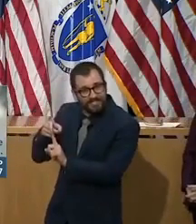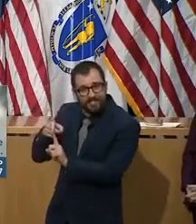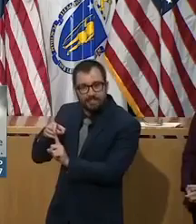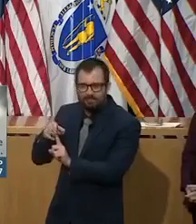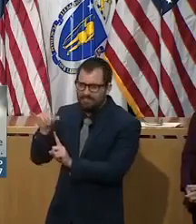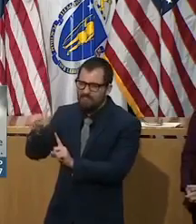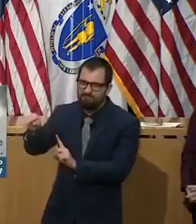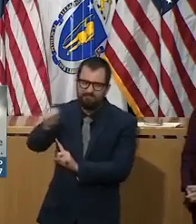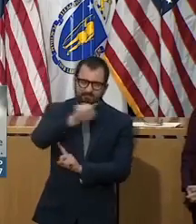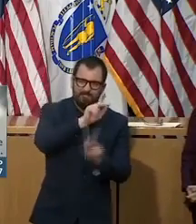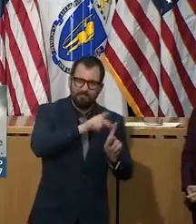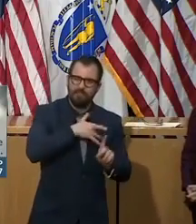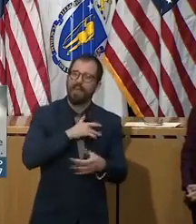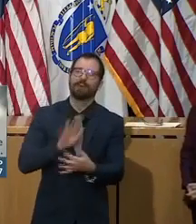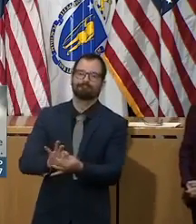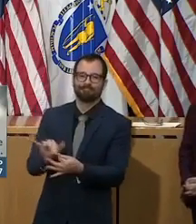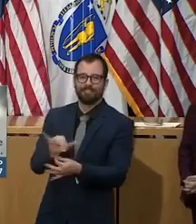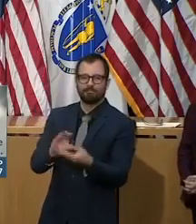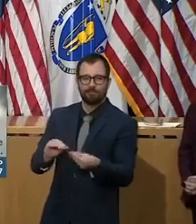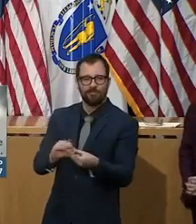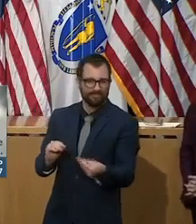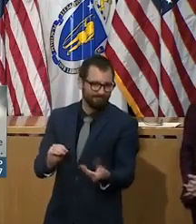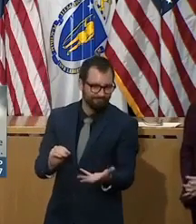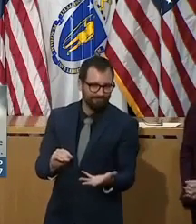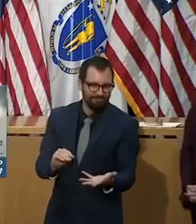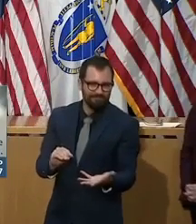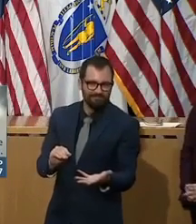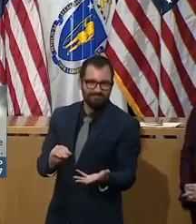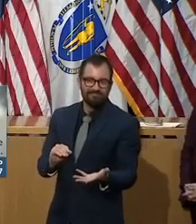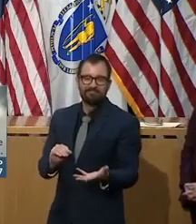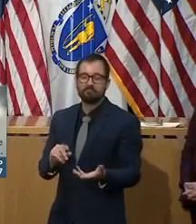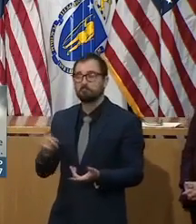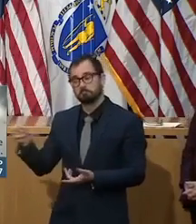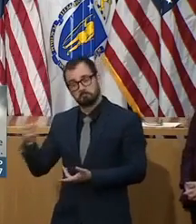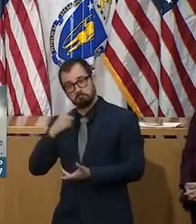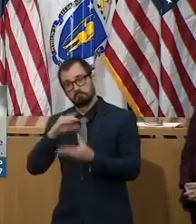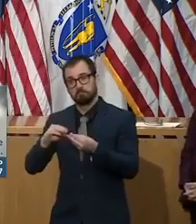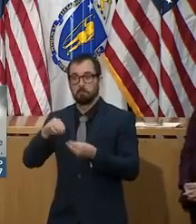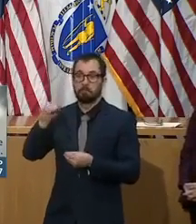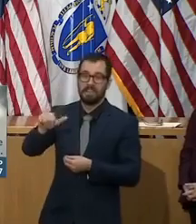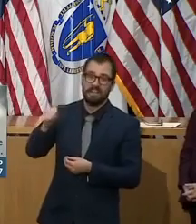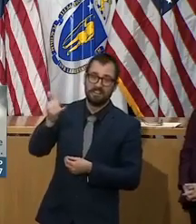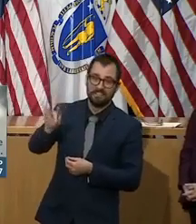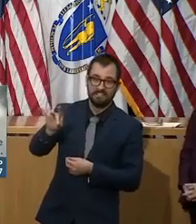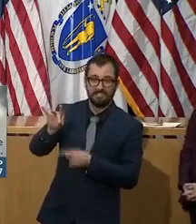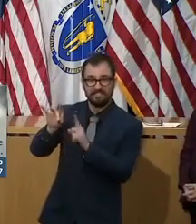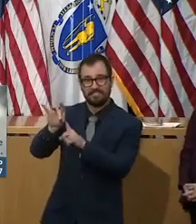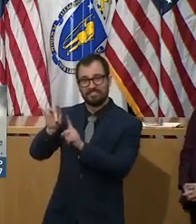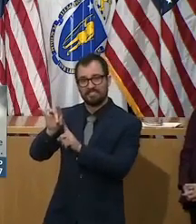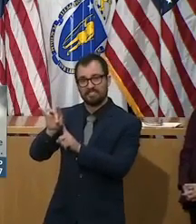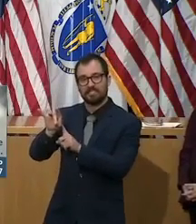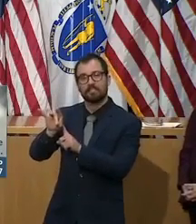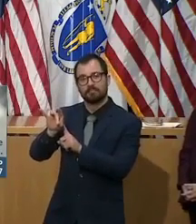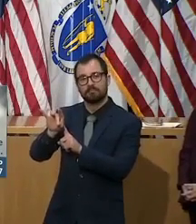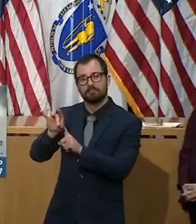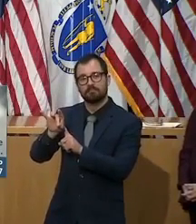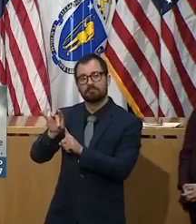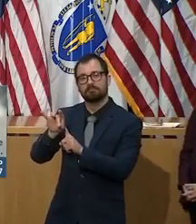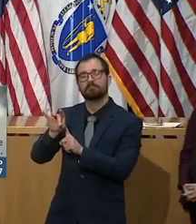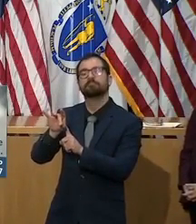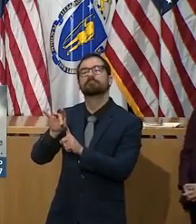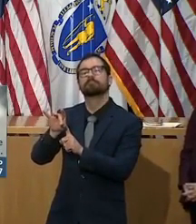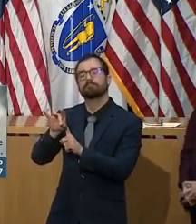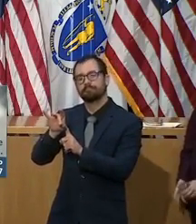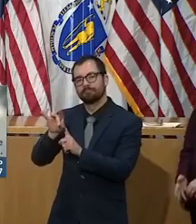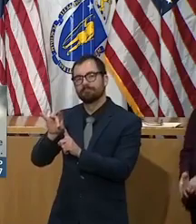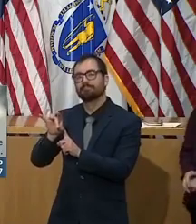be able to visit their elderly relatives? It's a really good question. And it's one that we've tried